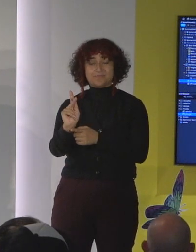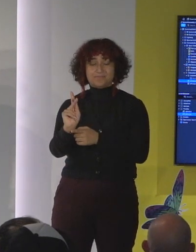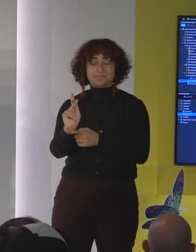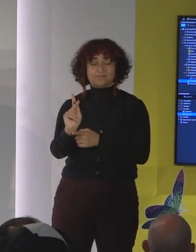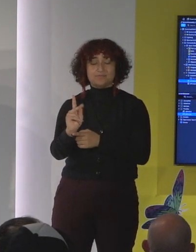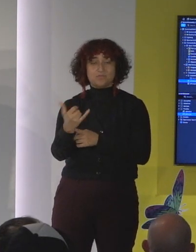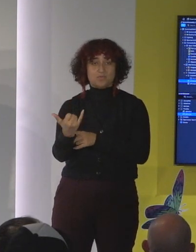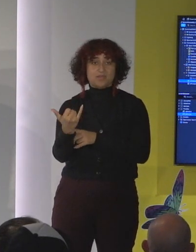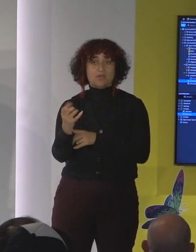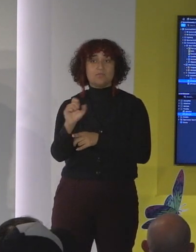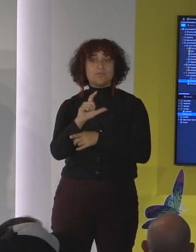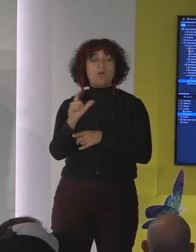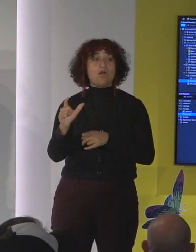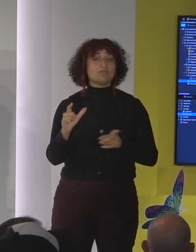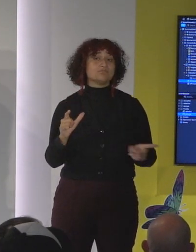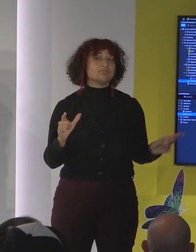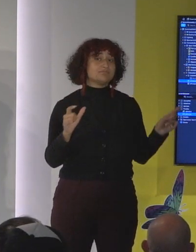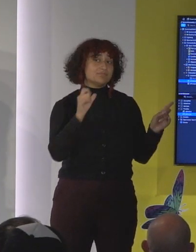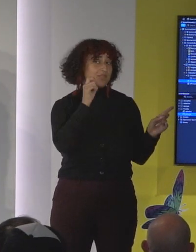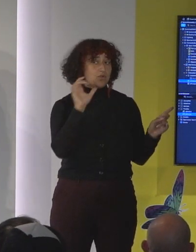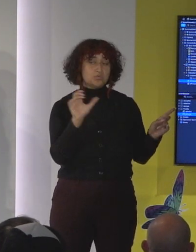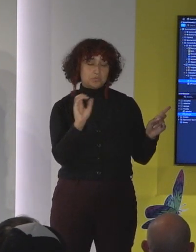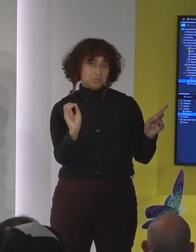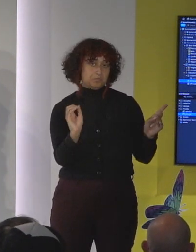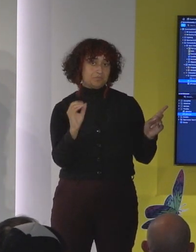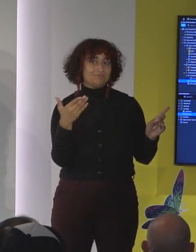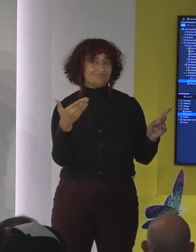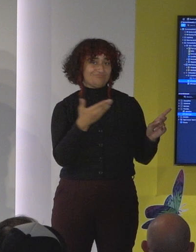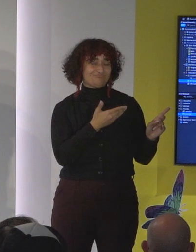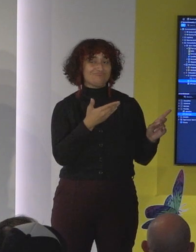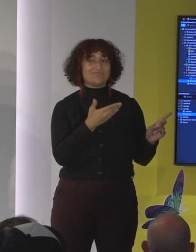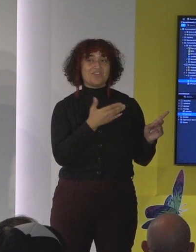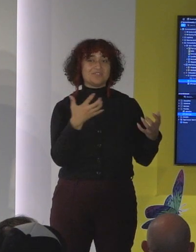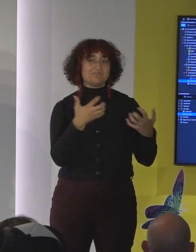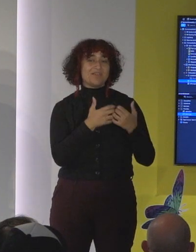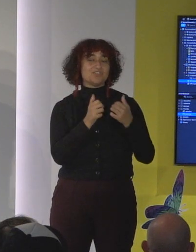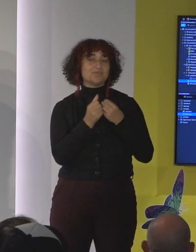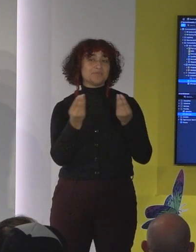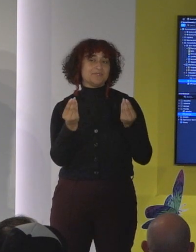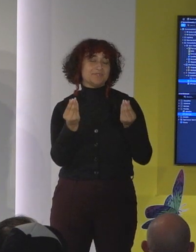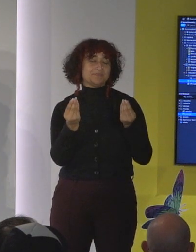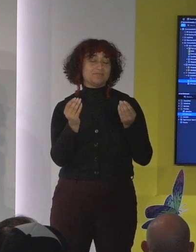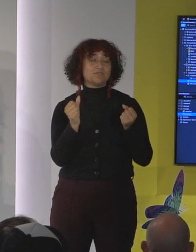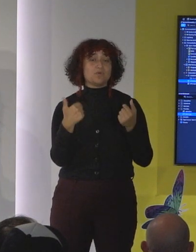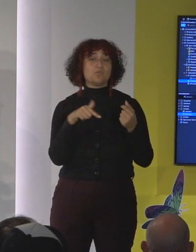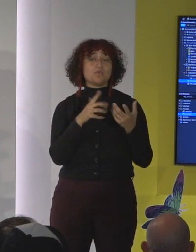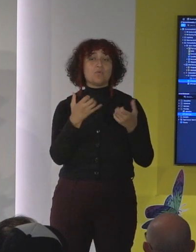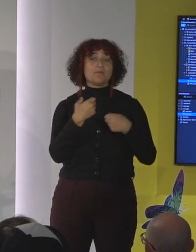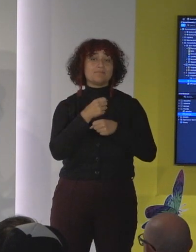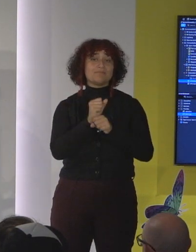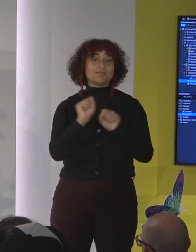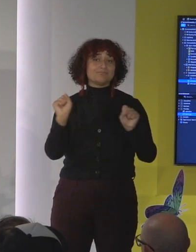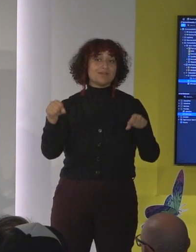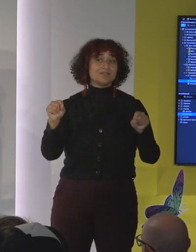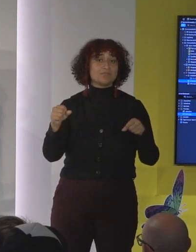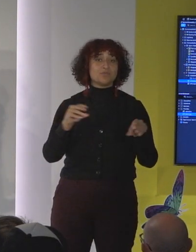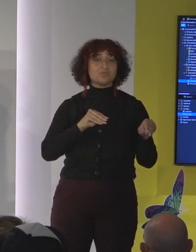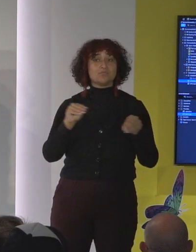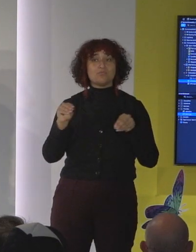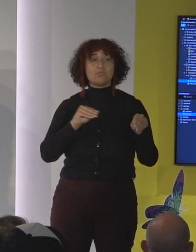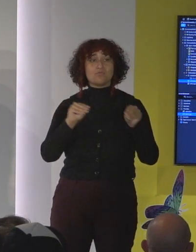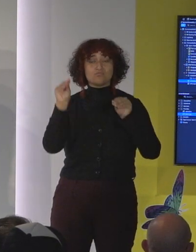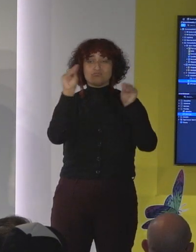now, all these are, like, they don't do anything. They're just there. They're just the mesh with the material. So we want to make it possible to move those